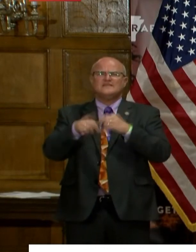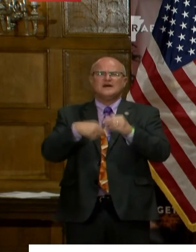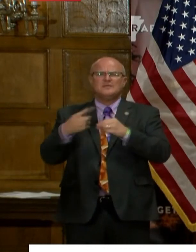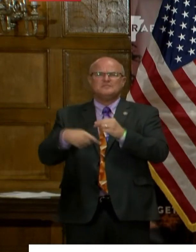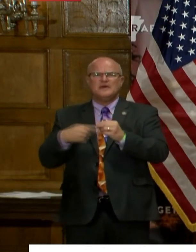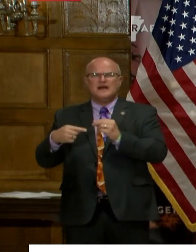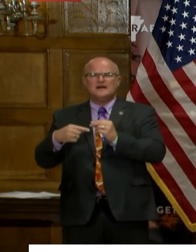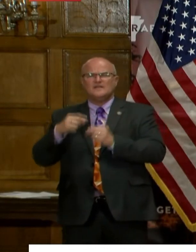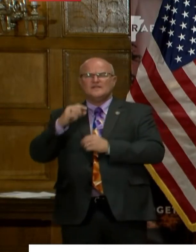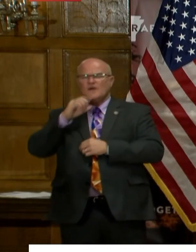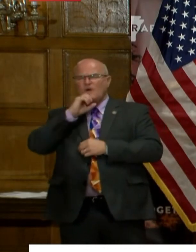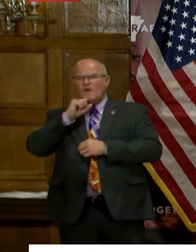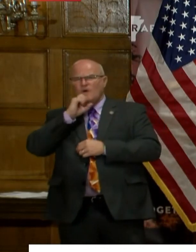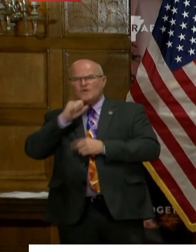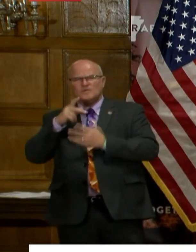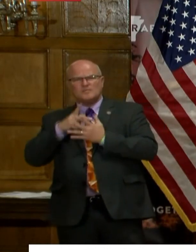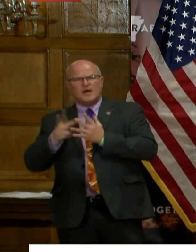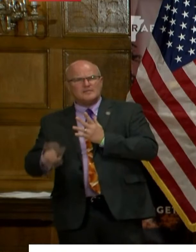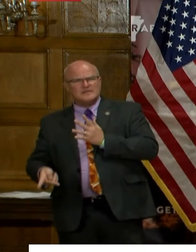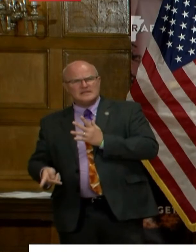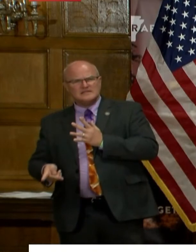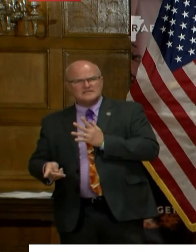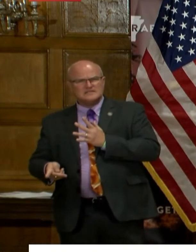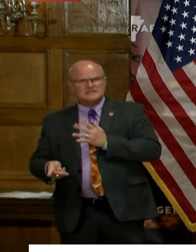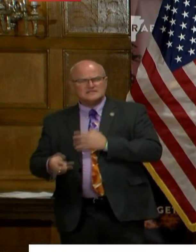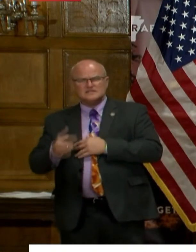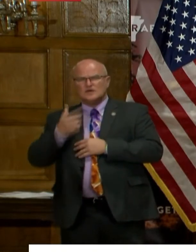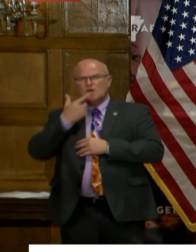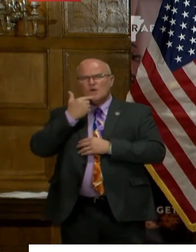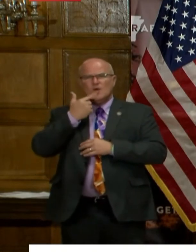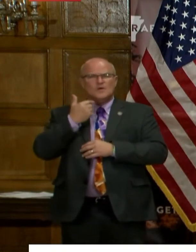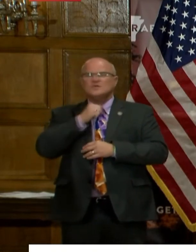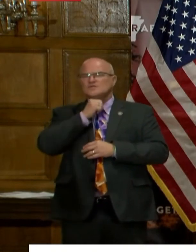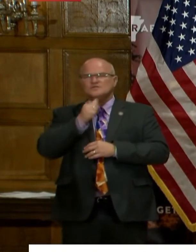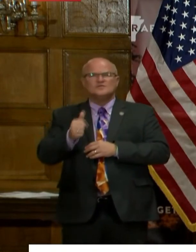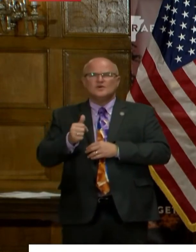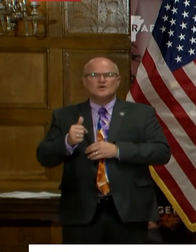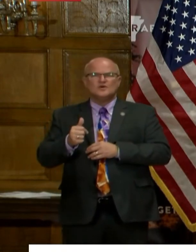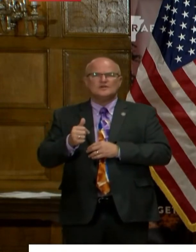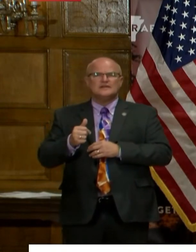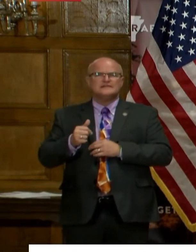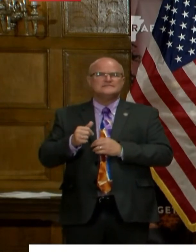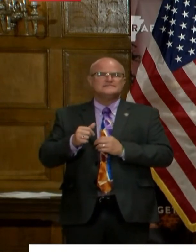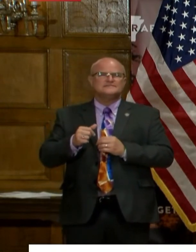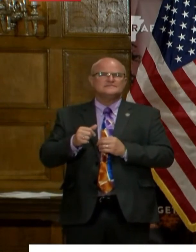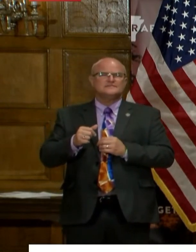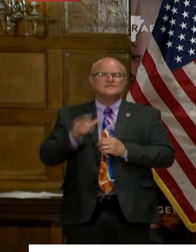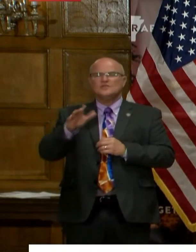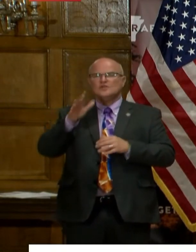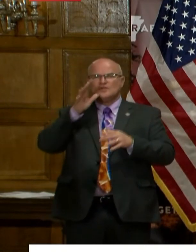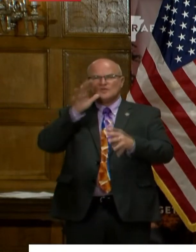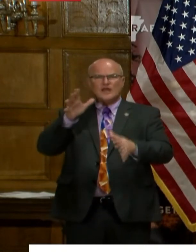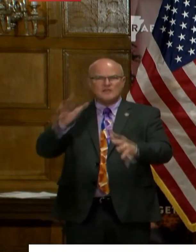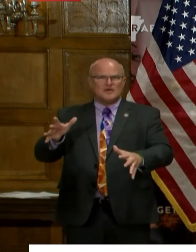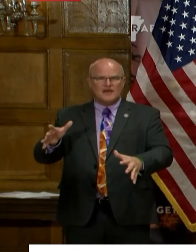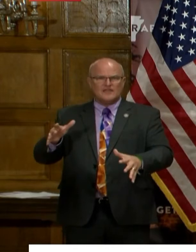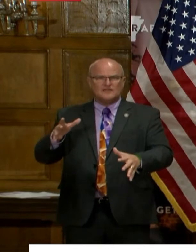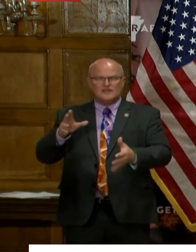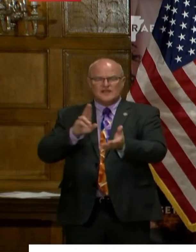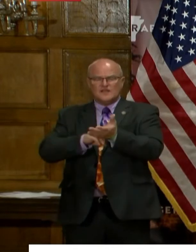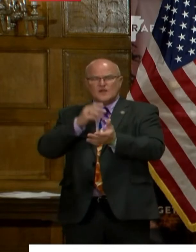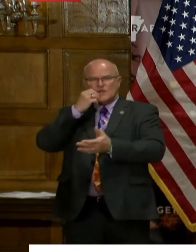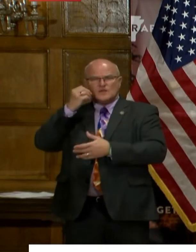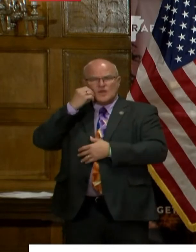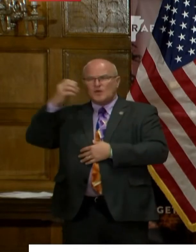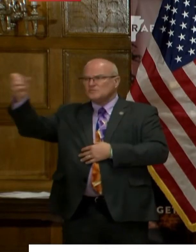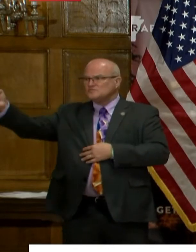populations. It's about, who do you don't get your grandmother in the nursing